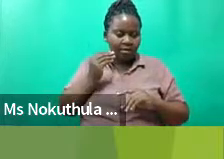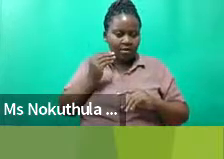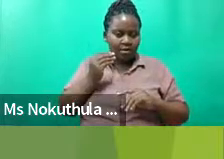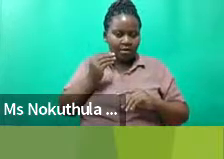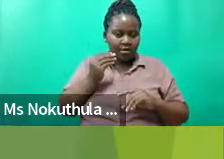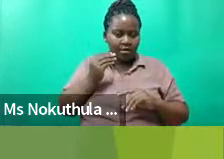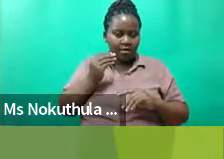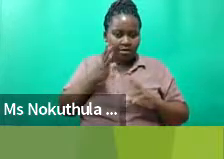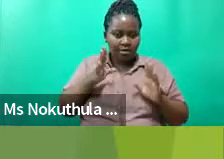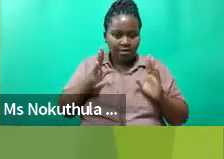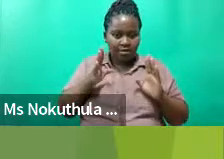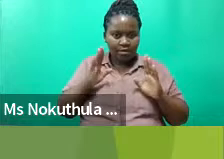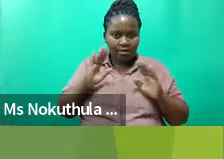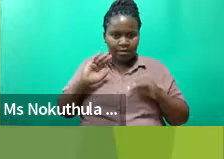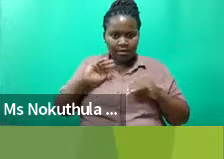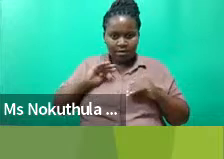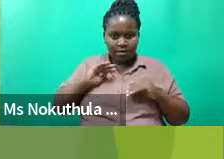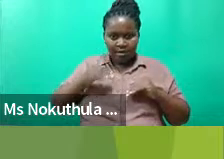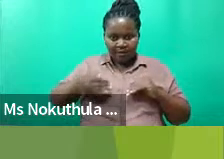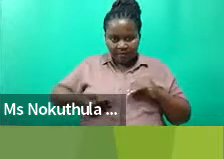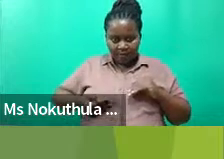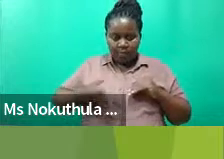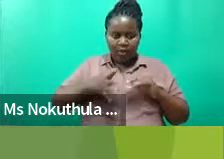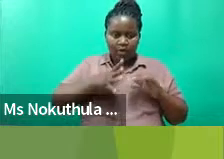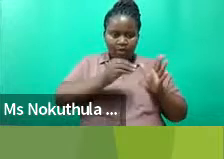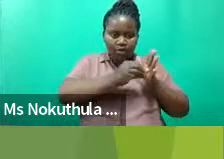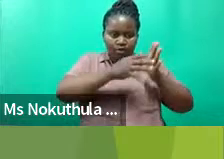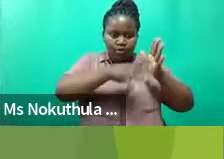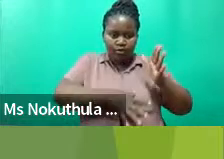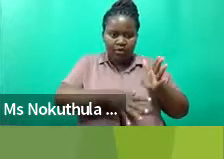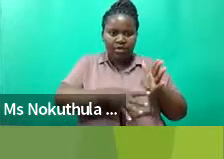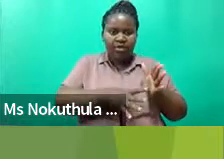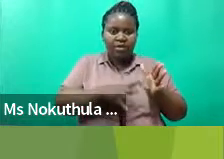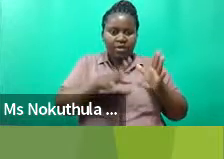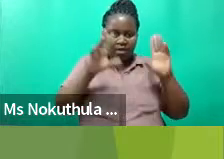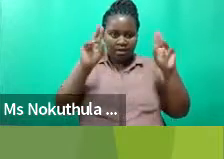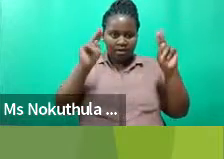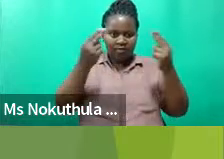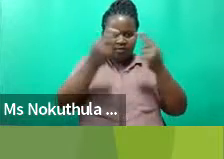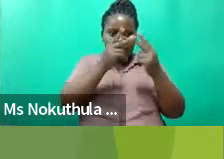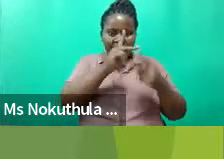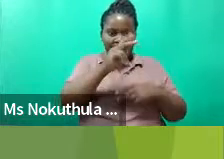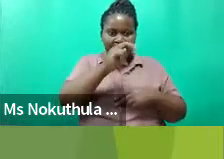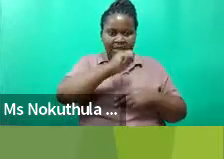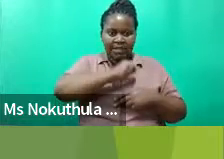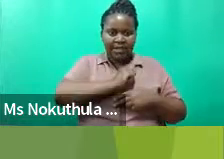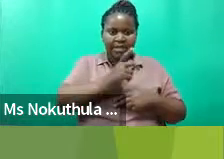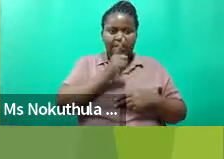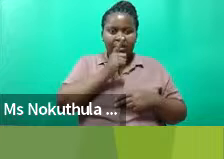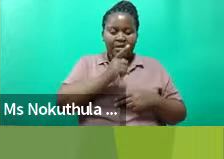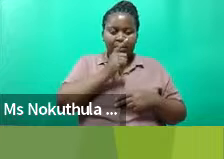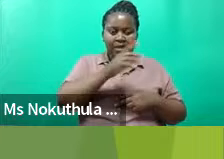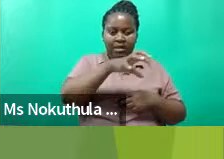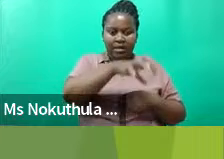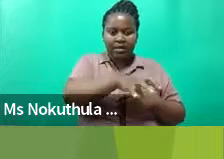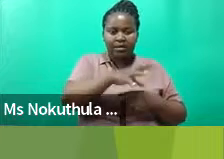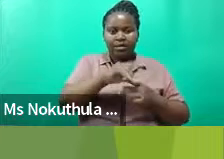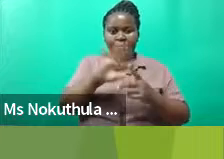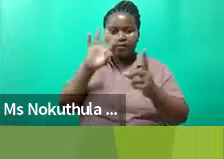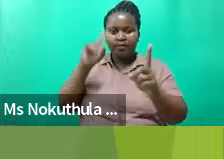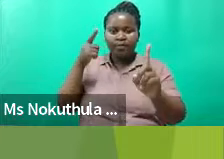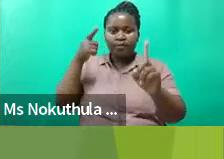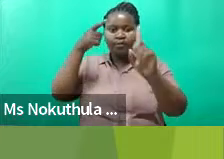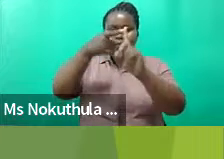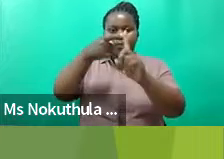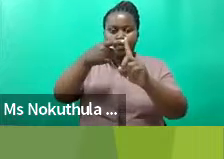female students with physical disability at the University of KwaZulu-Natal, Pietermaritzburg. The purpose of the study was